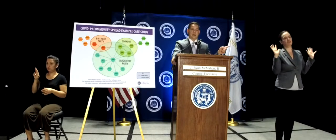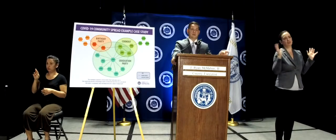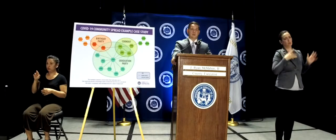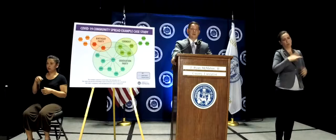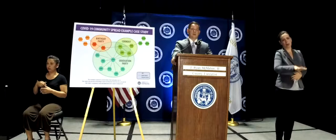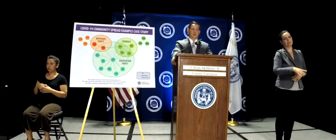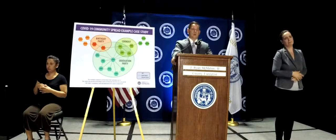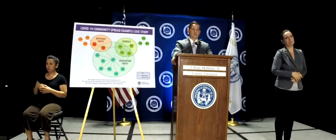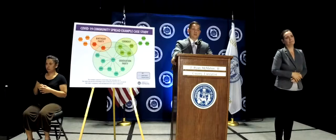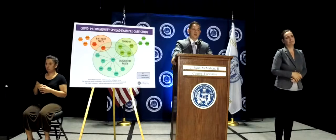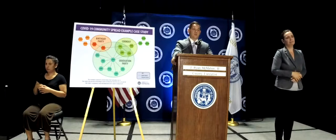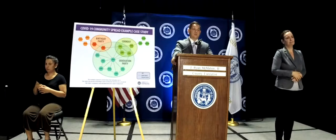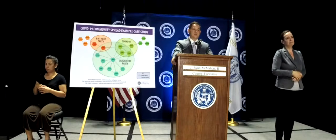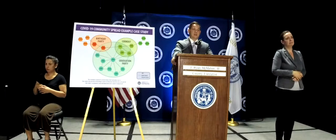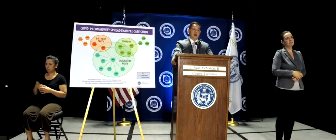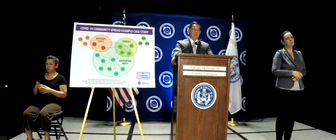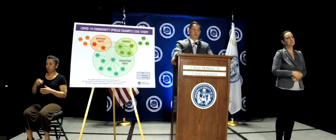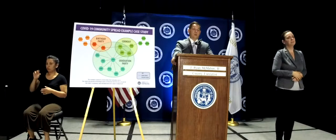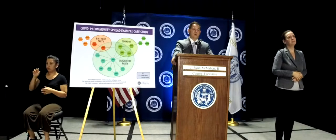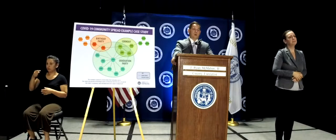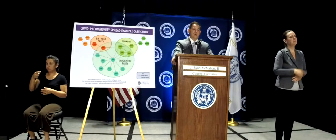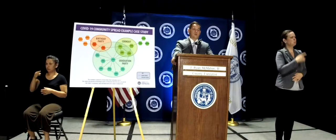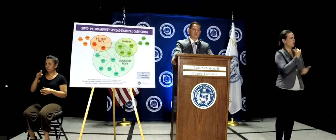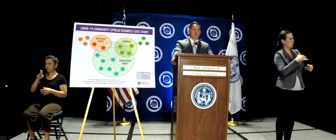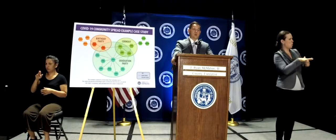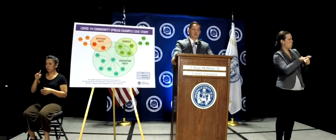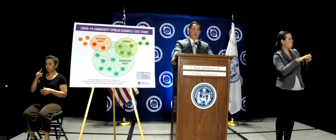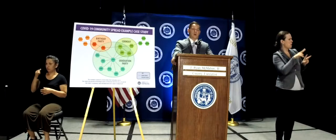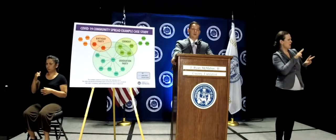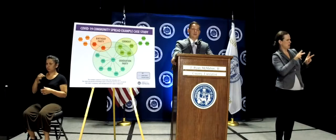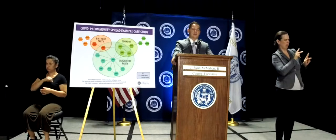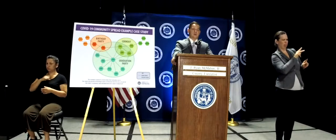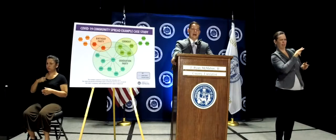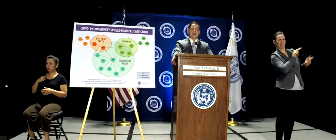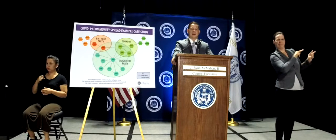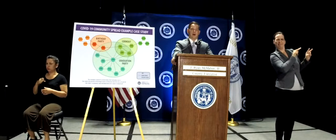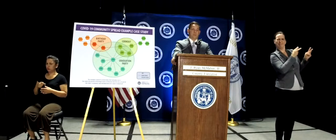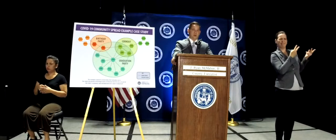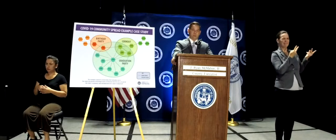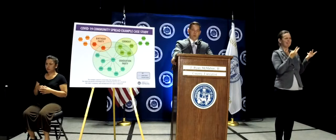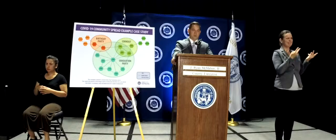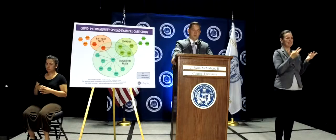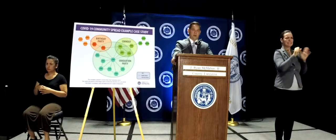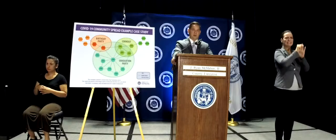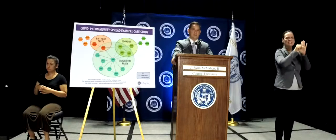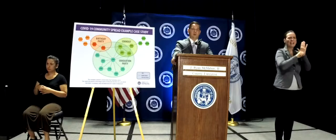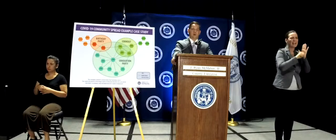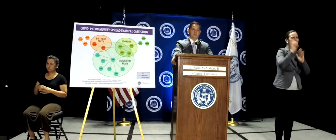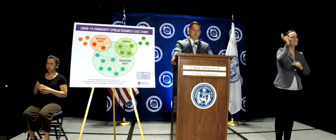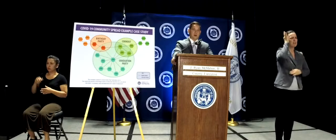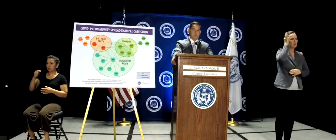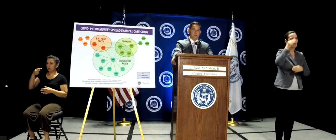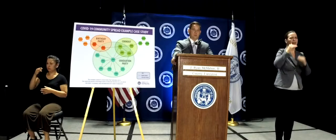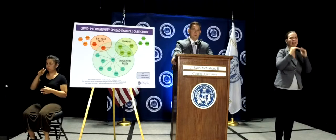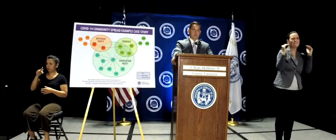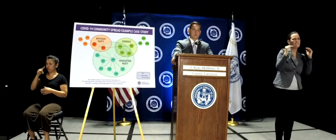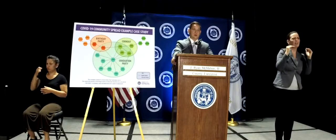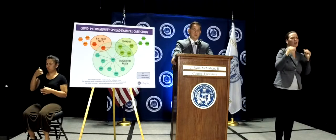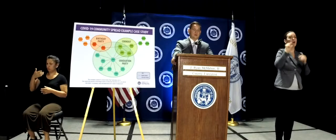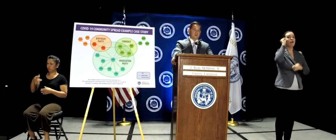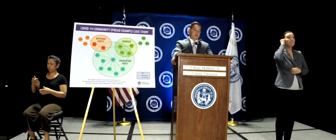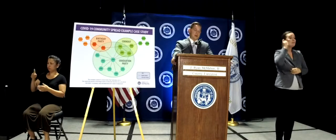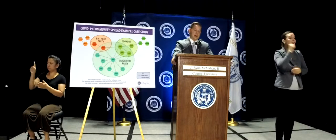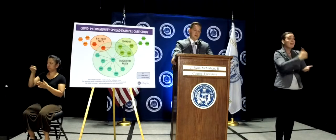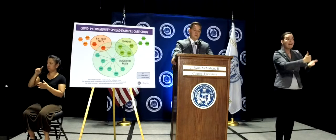are recognizing, local and state governments need help, or else you're not going to help the unemployment rate if you don't give us help.